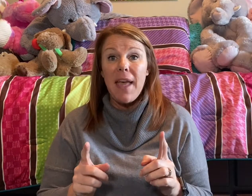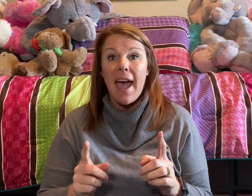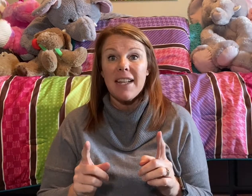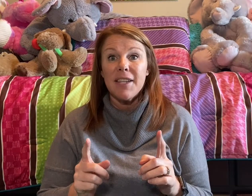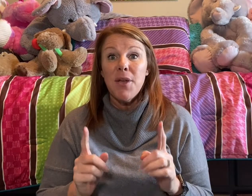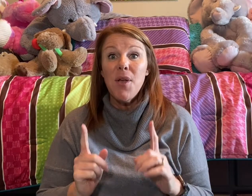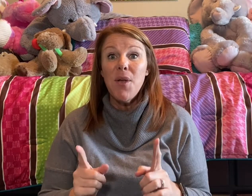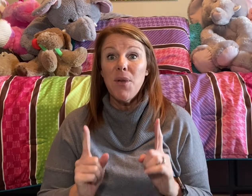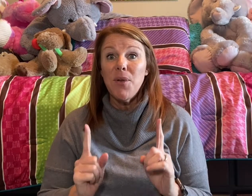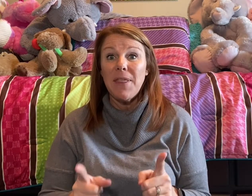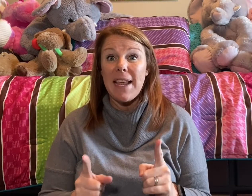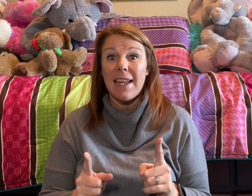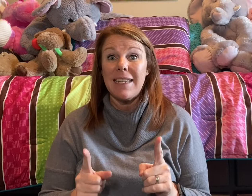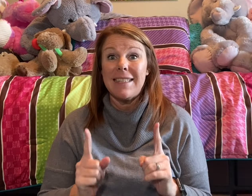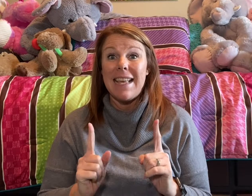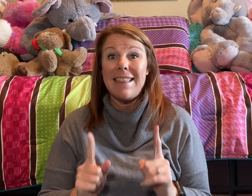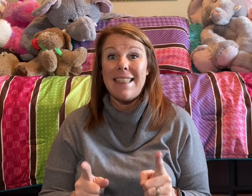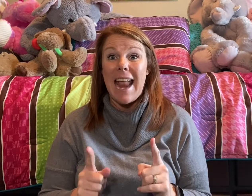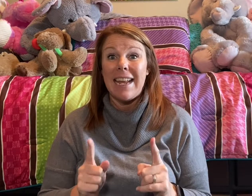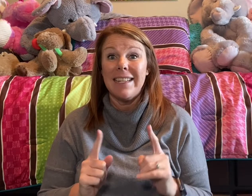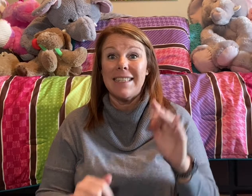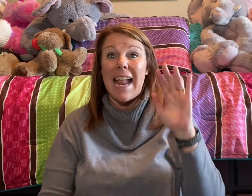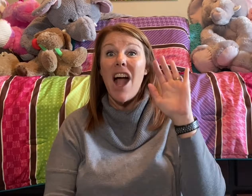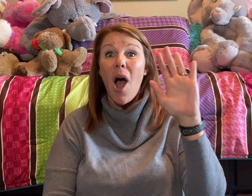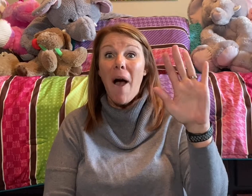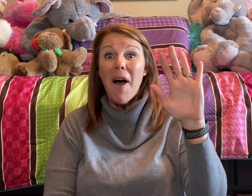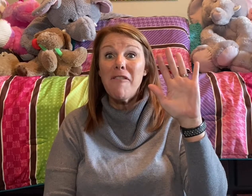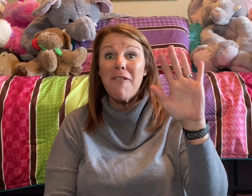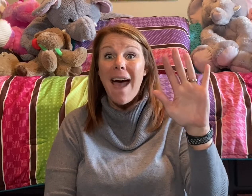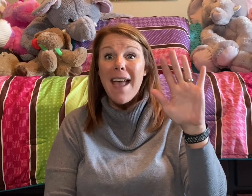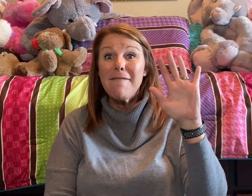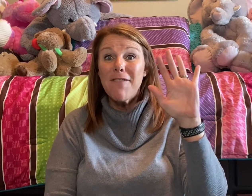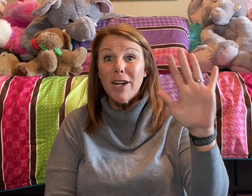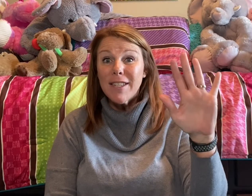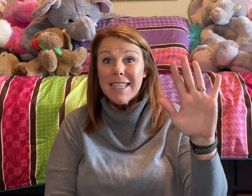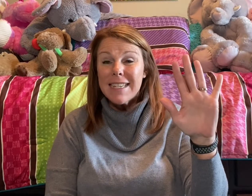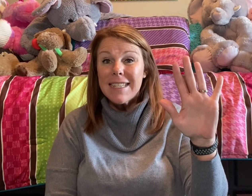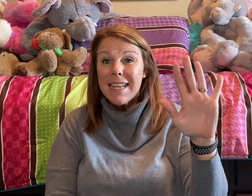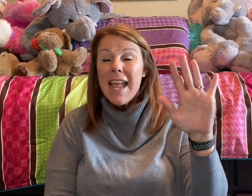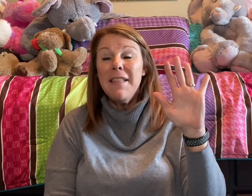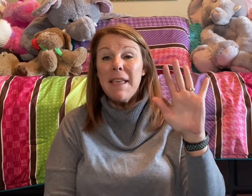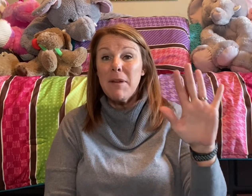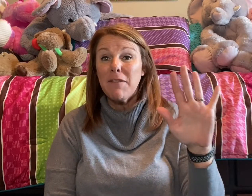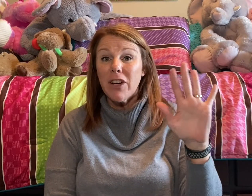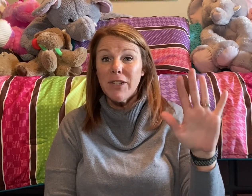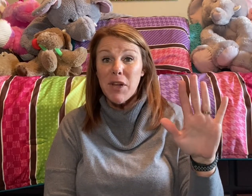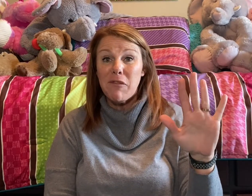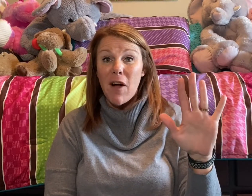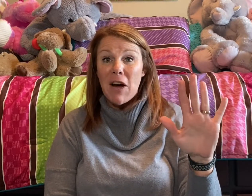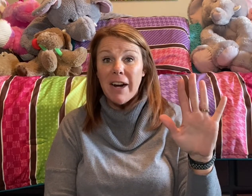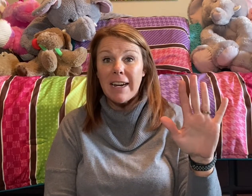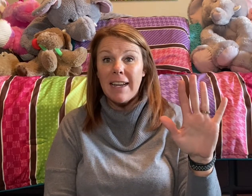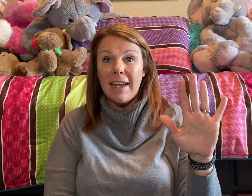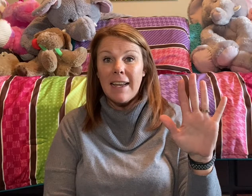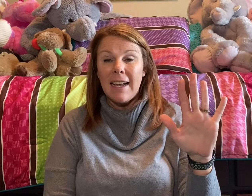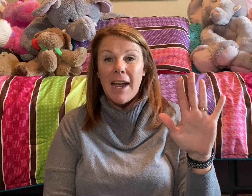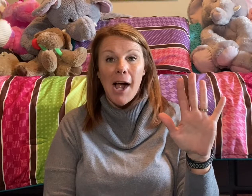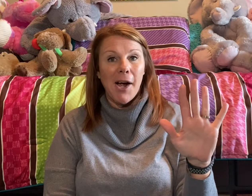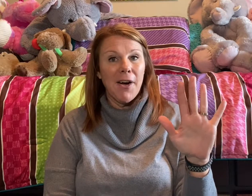that, who thinks that they can say all five verses that we've learned so far? All